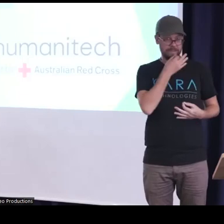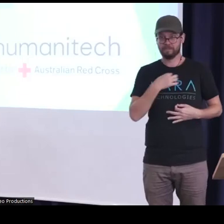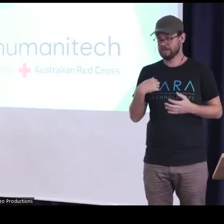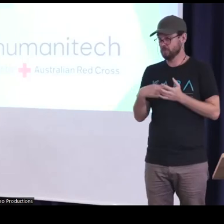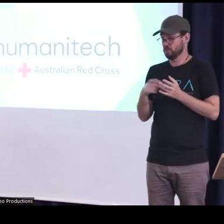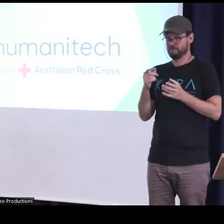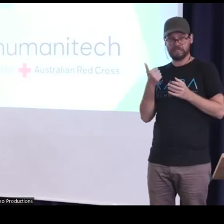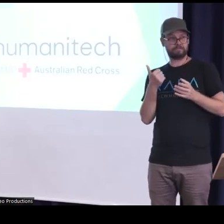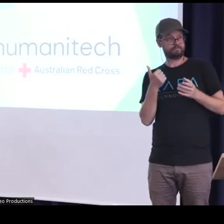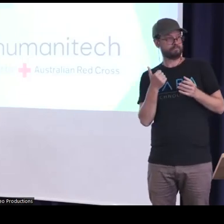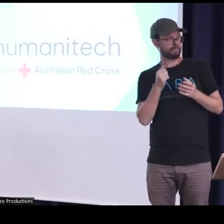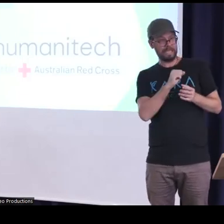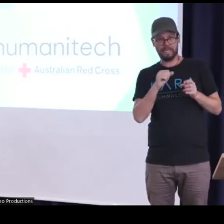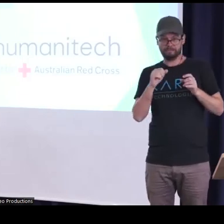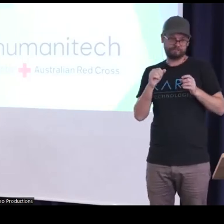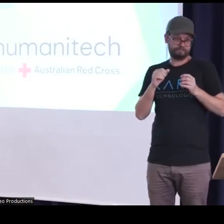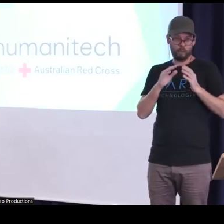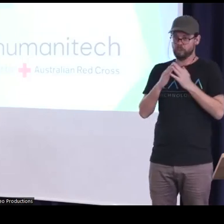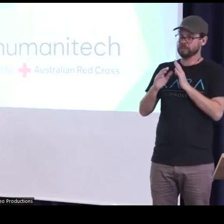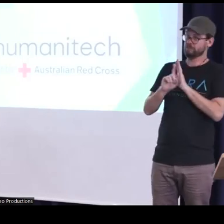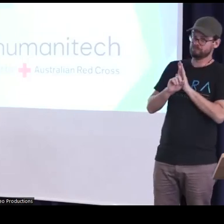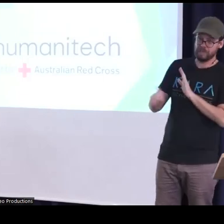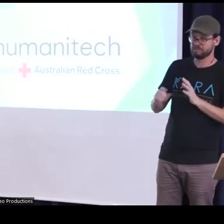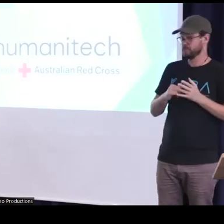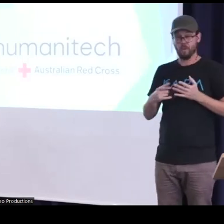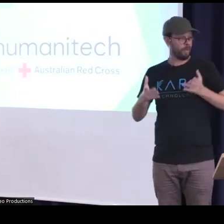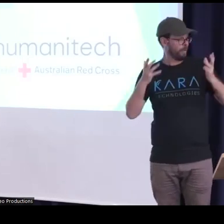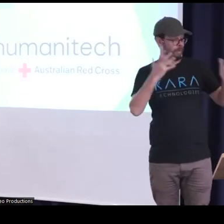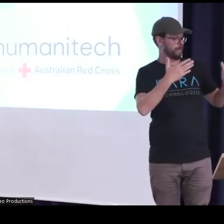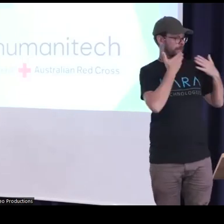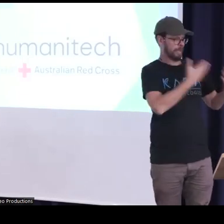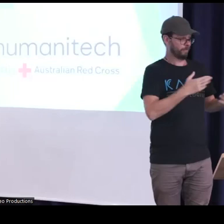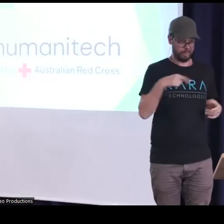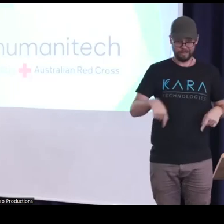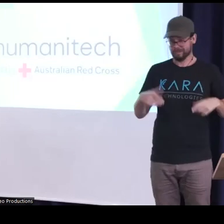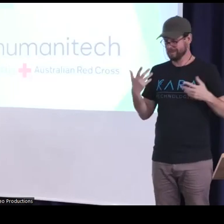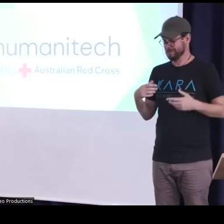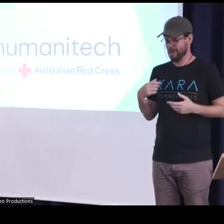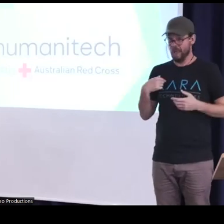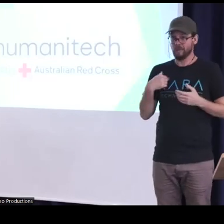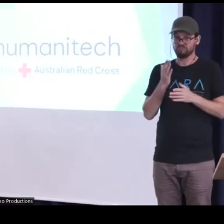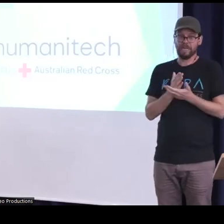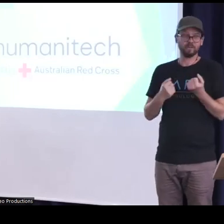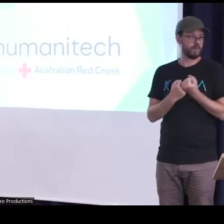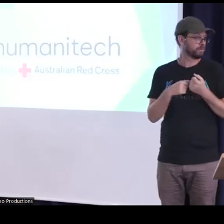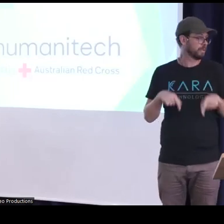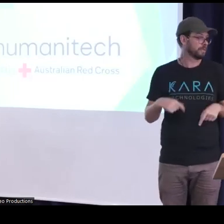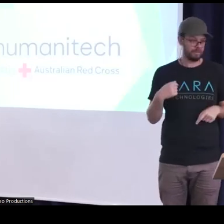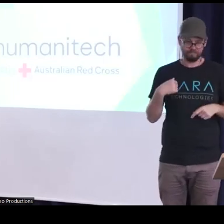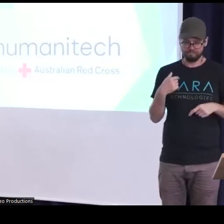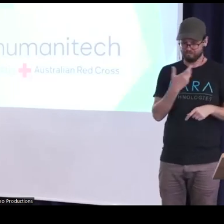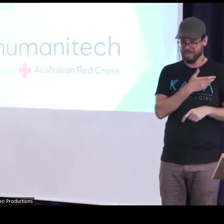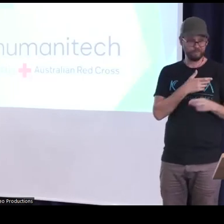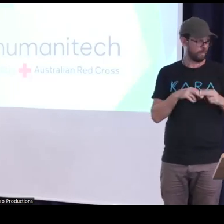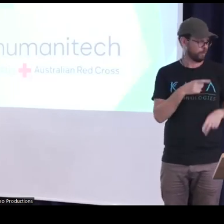So I was really honored to be involved, to be the community representative from Kara. So thank you so much, Grace.